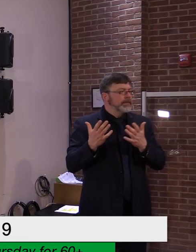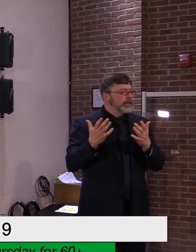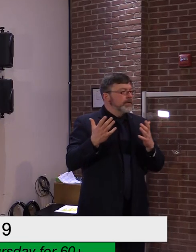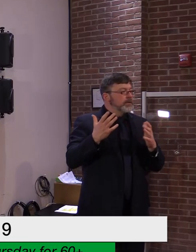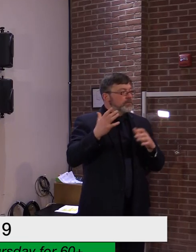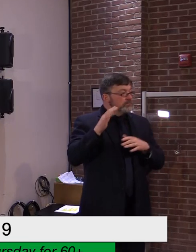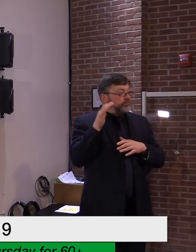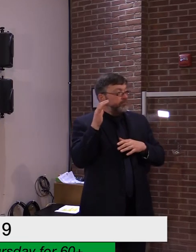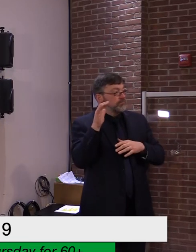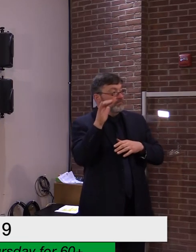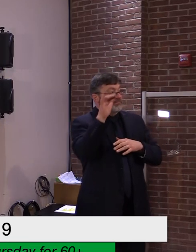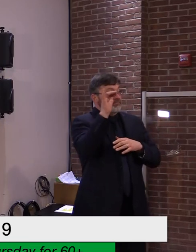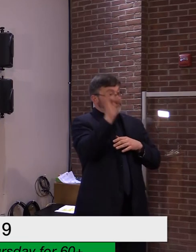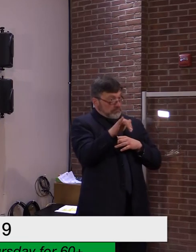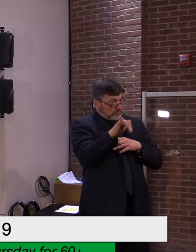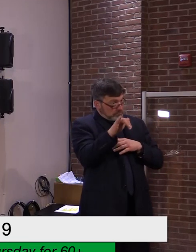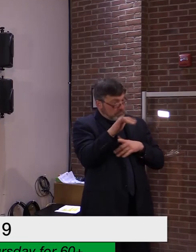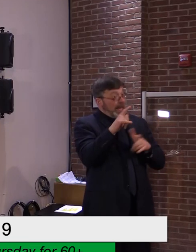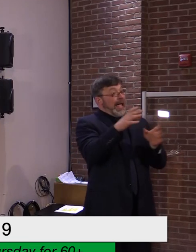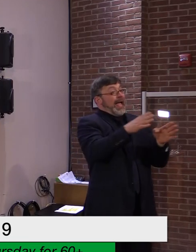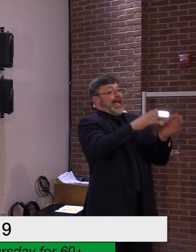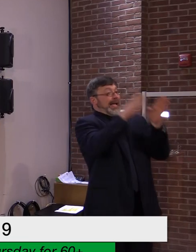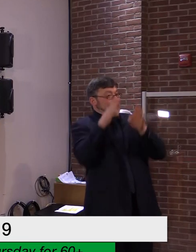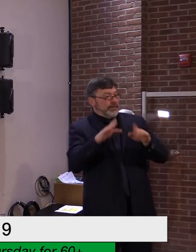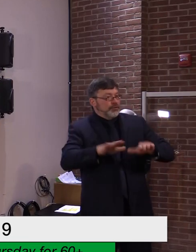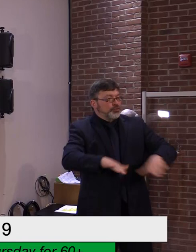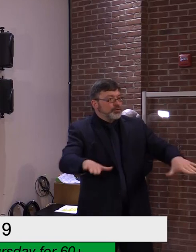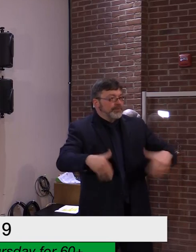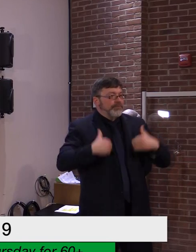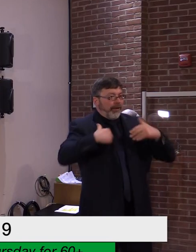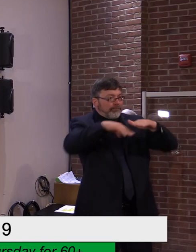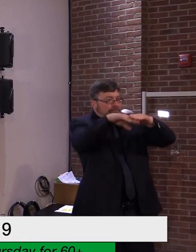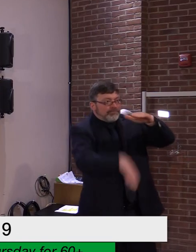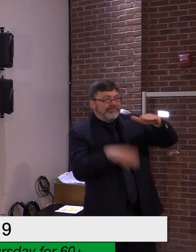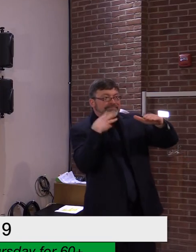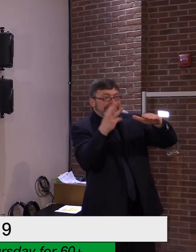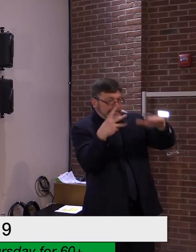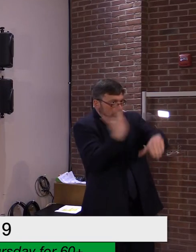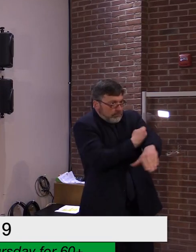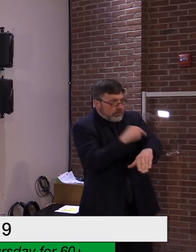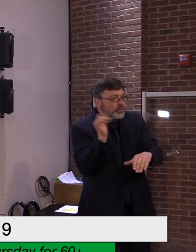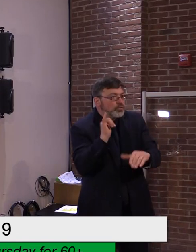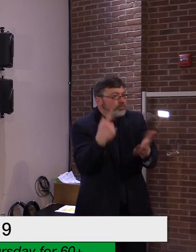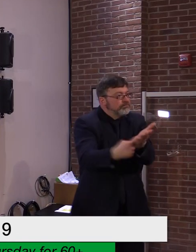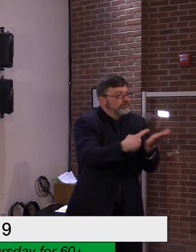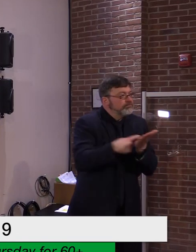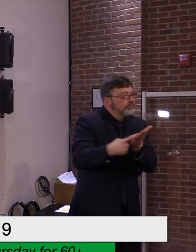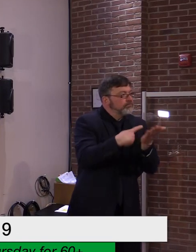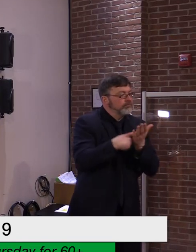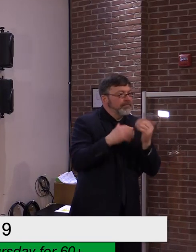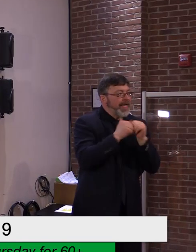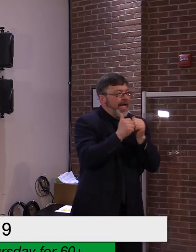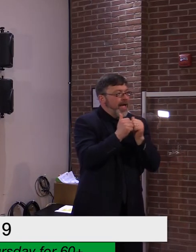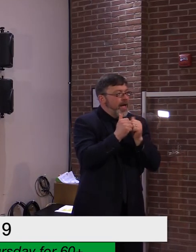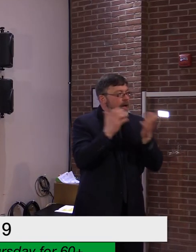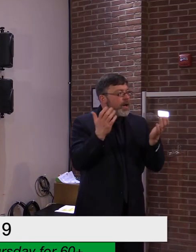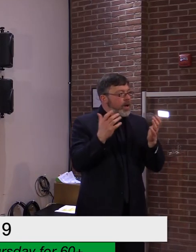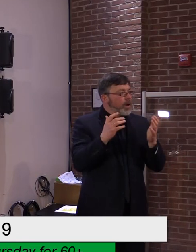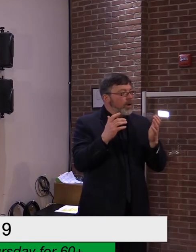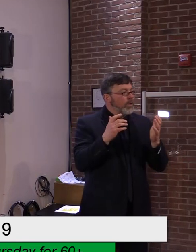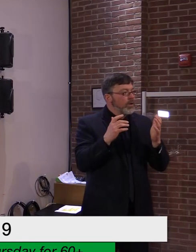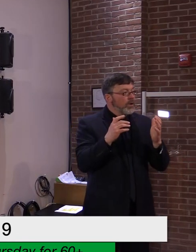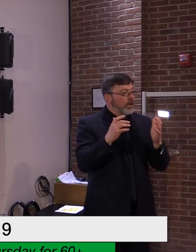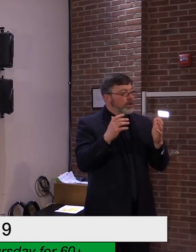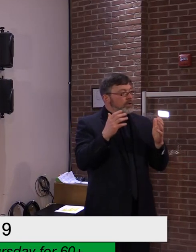ahead. He thought we should expect all high school students will be eligible this